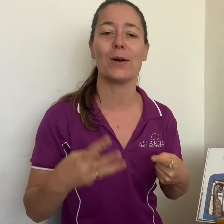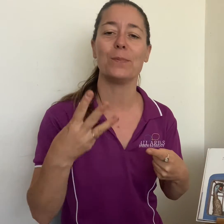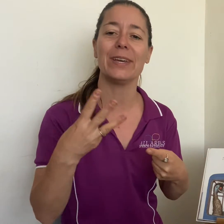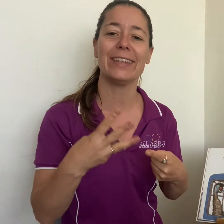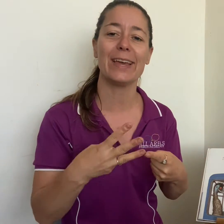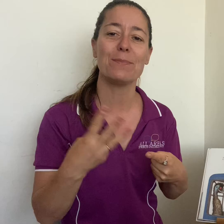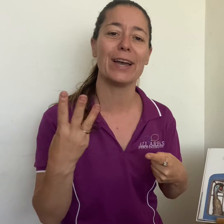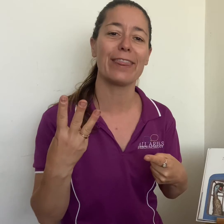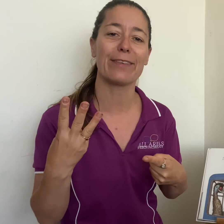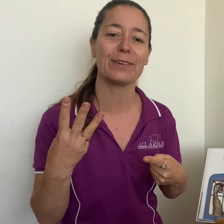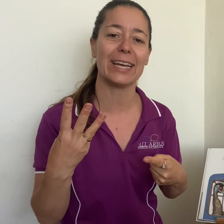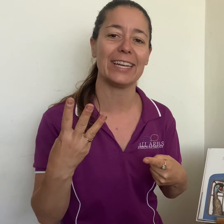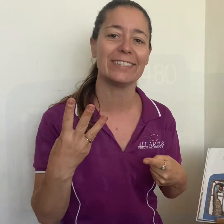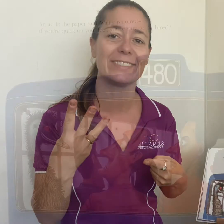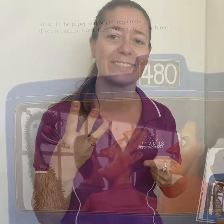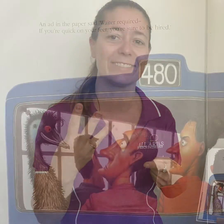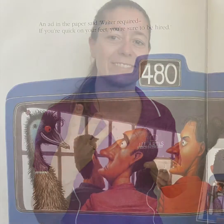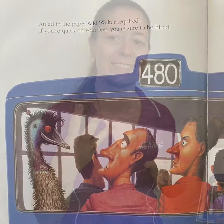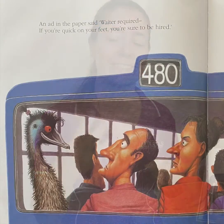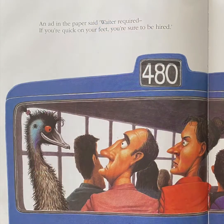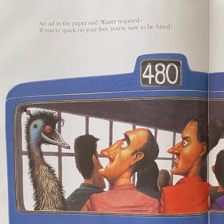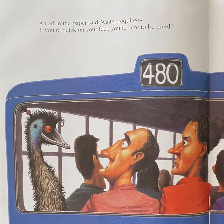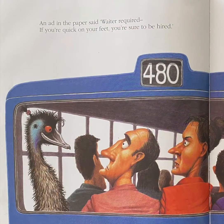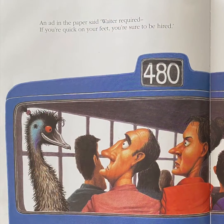be there by 3.